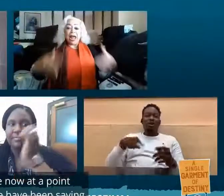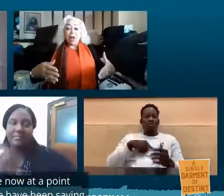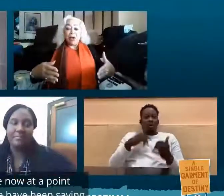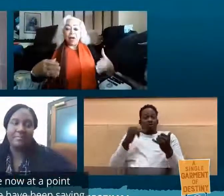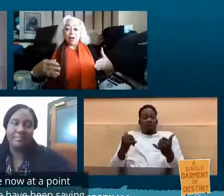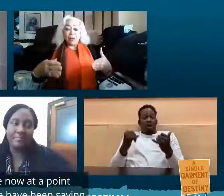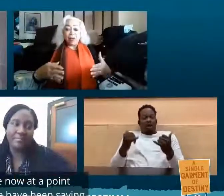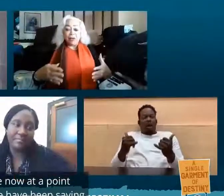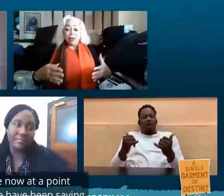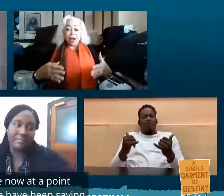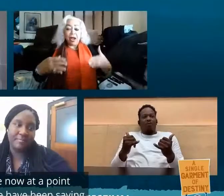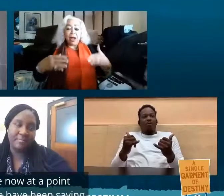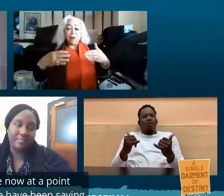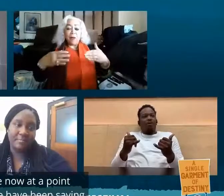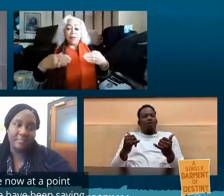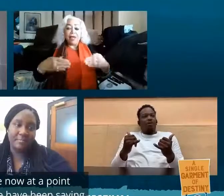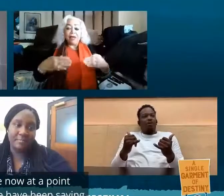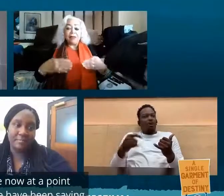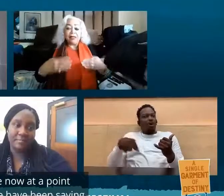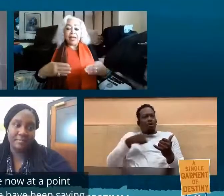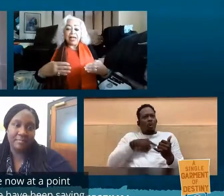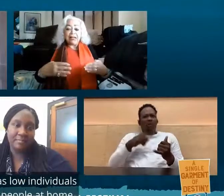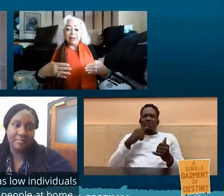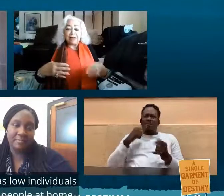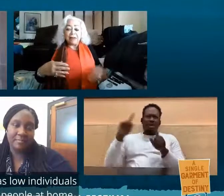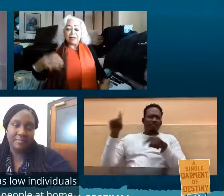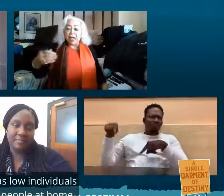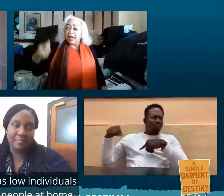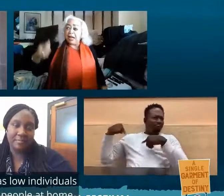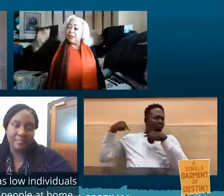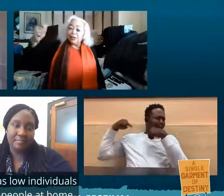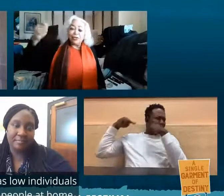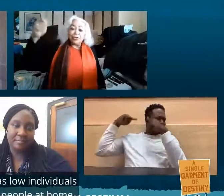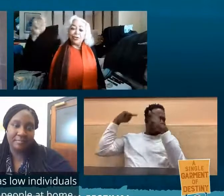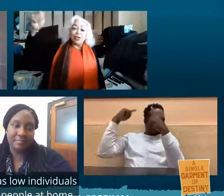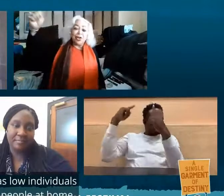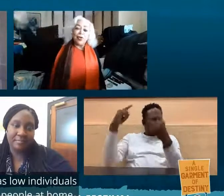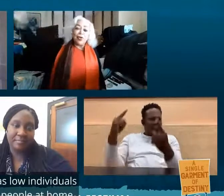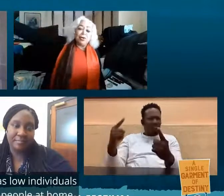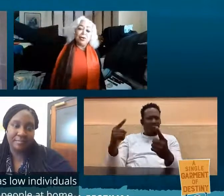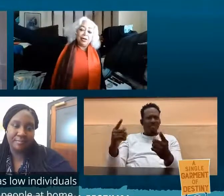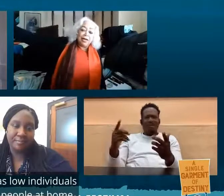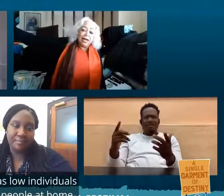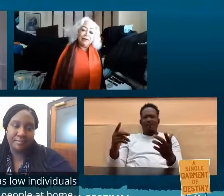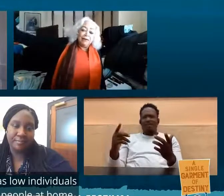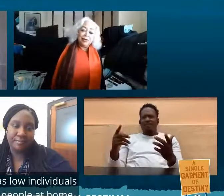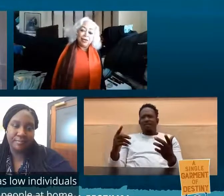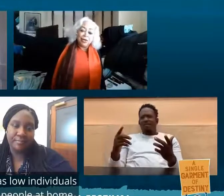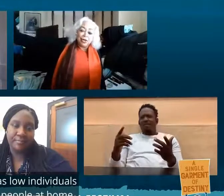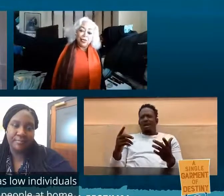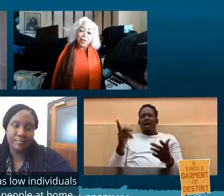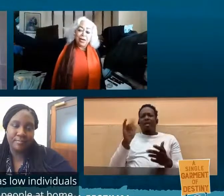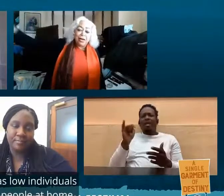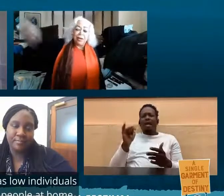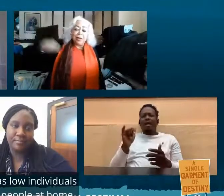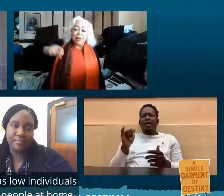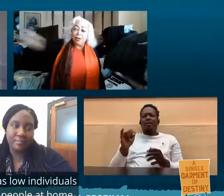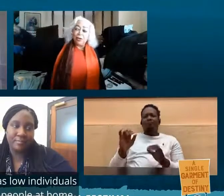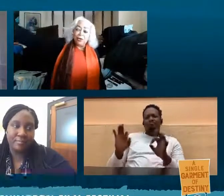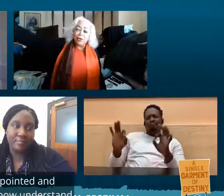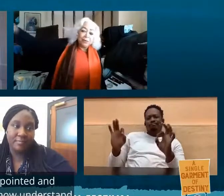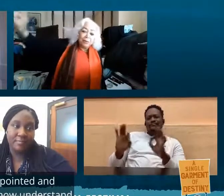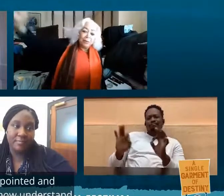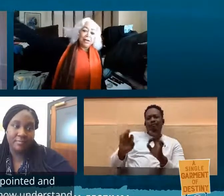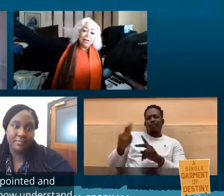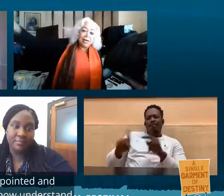are now at a point where what we have been saying, some of us as lone individuals in the wind, people